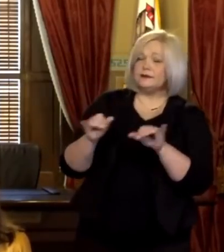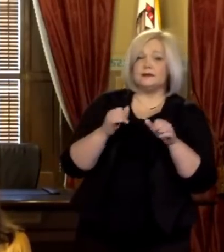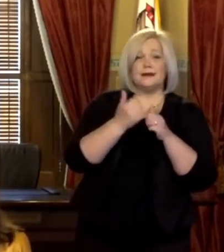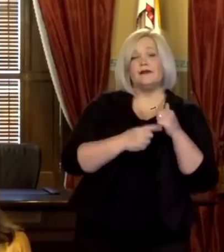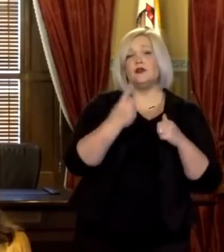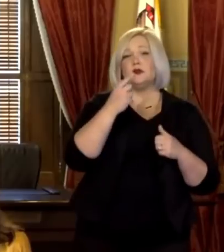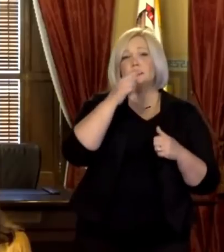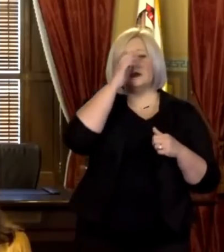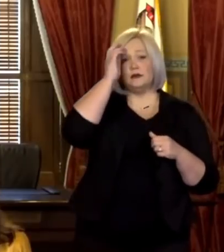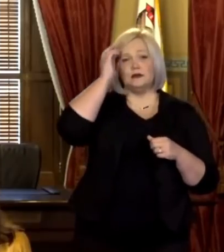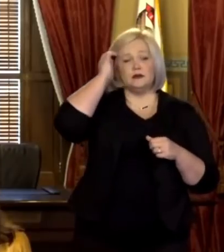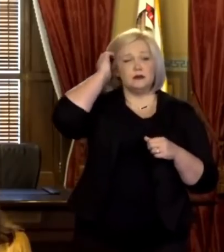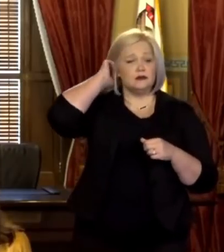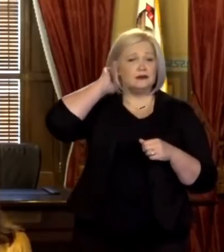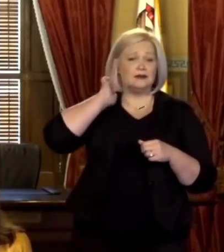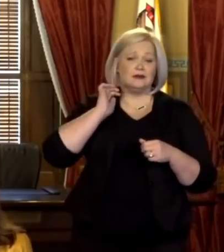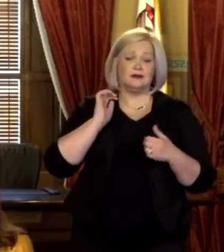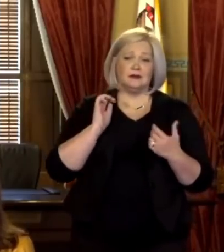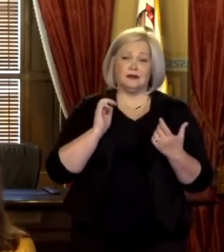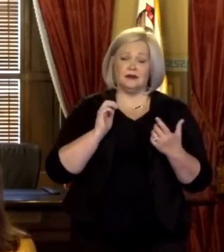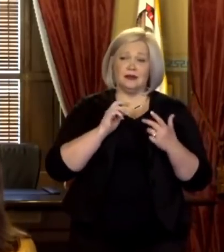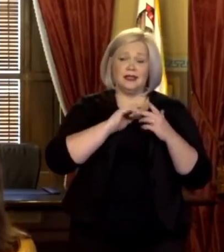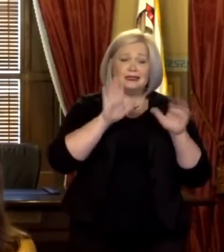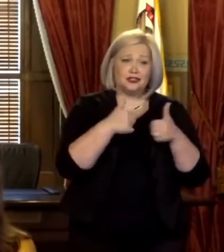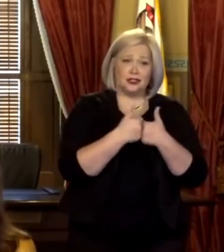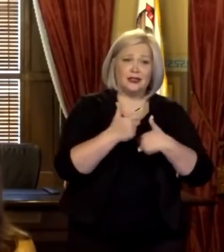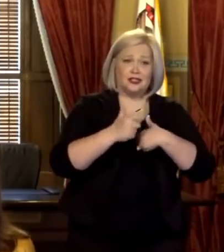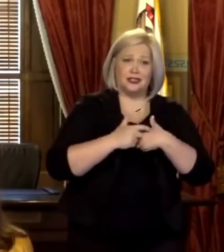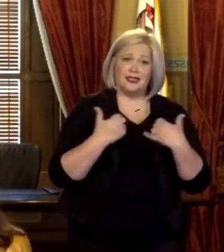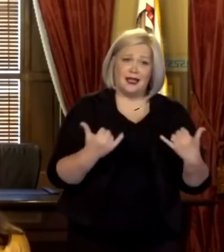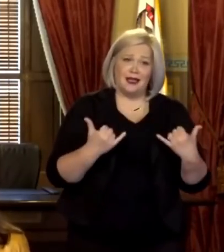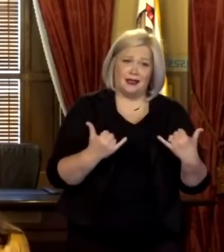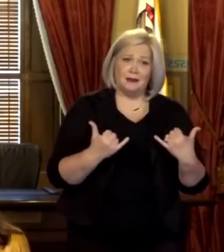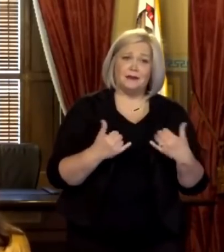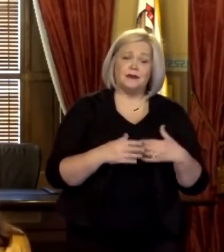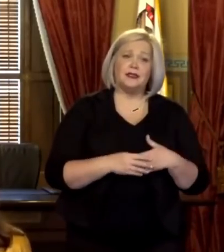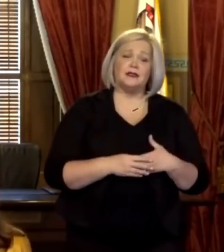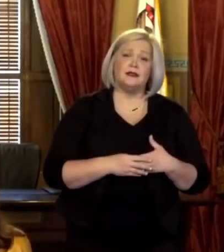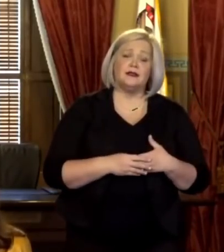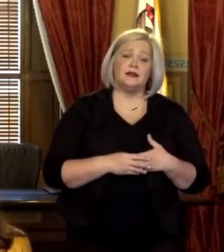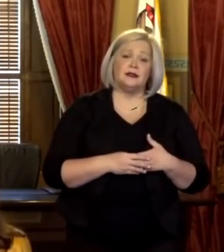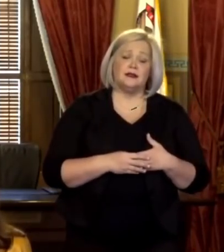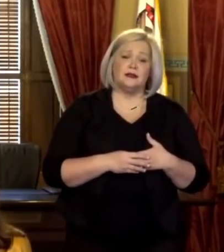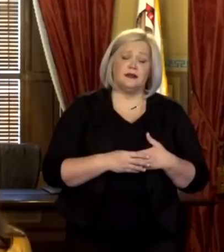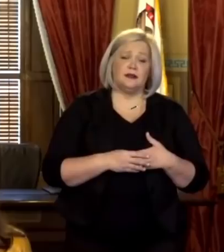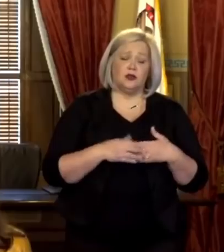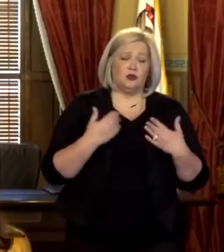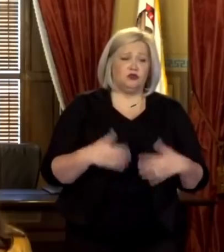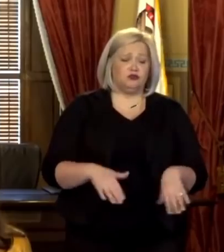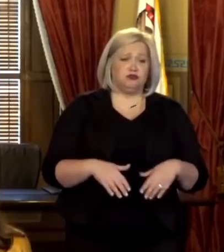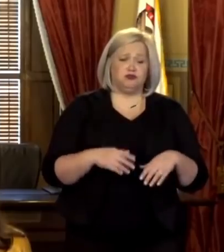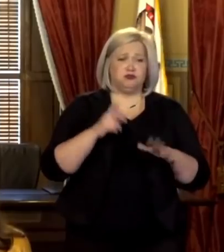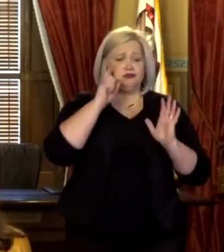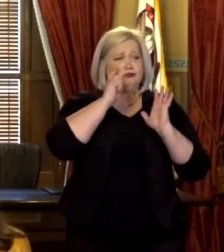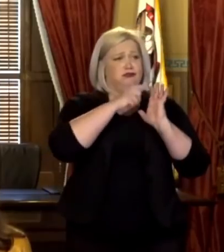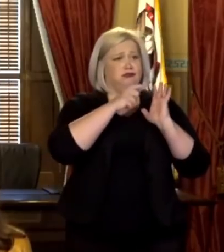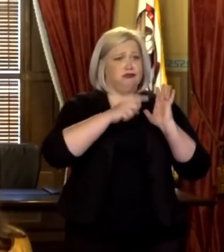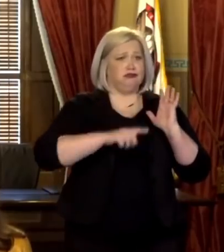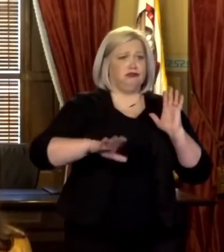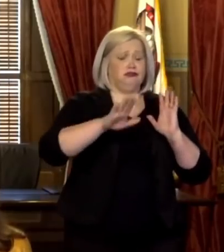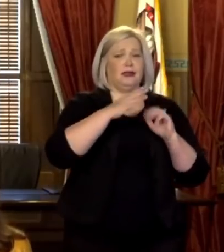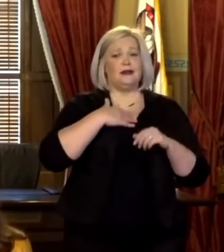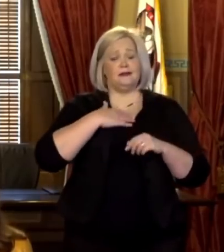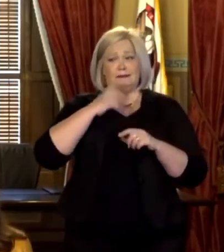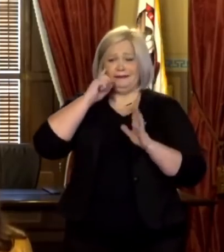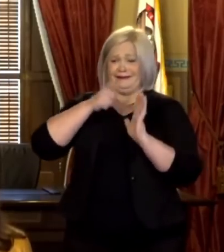this is a challenging time. And, I see it in my